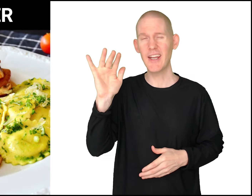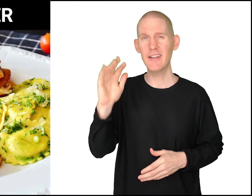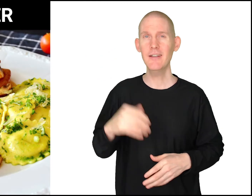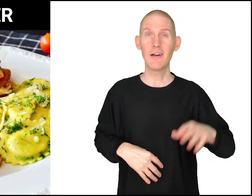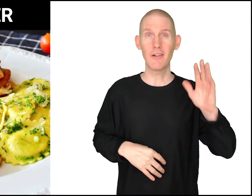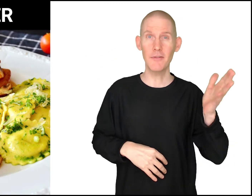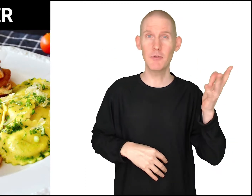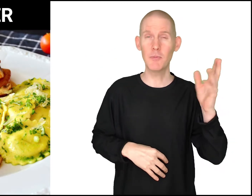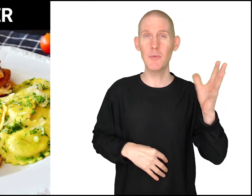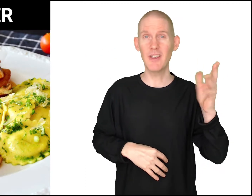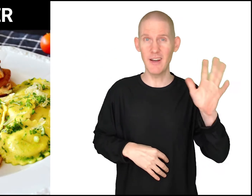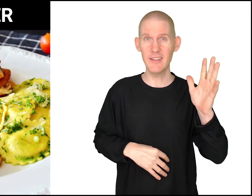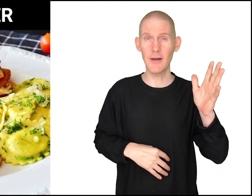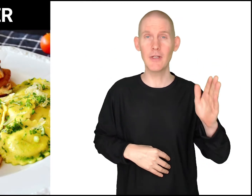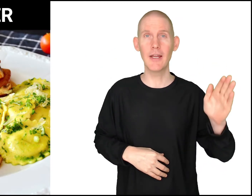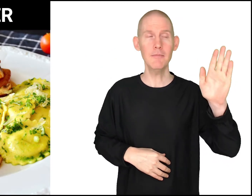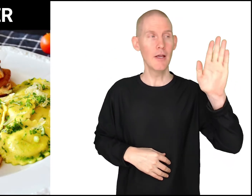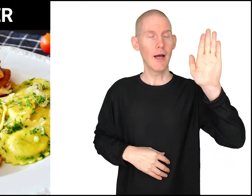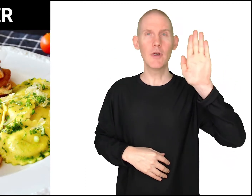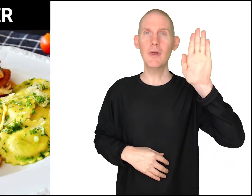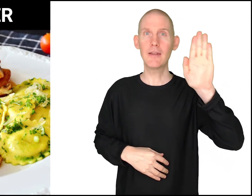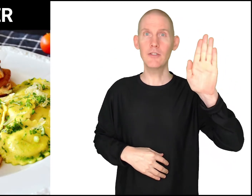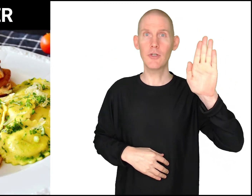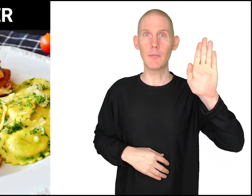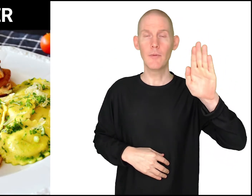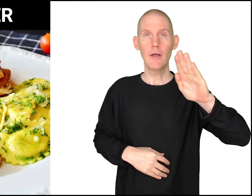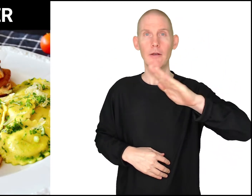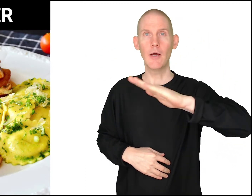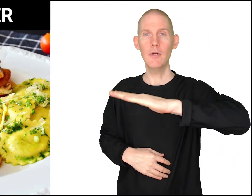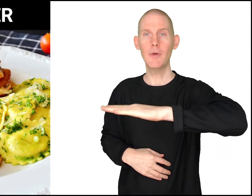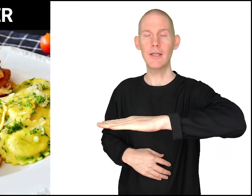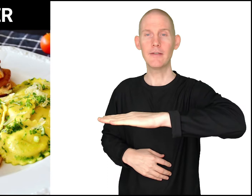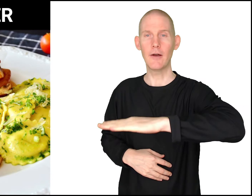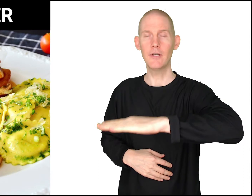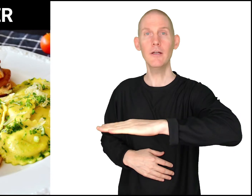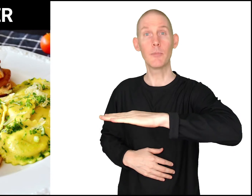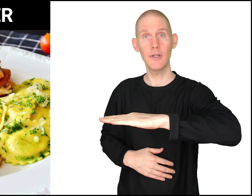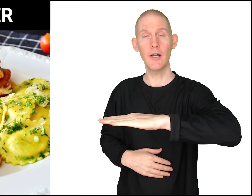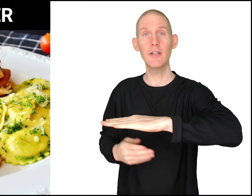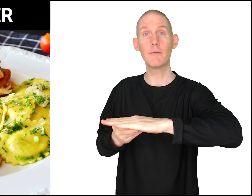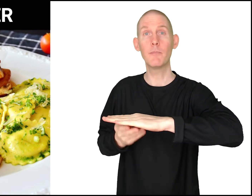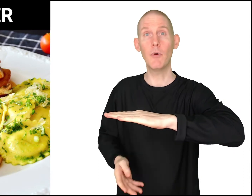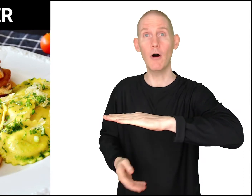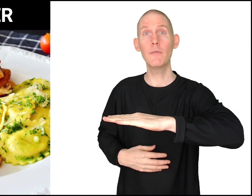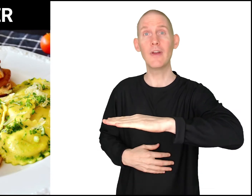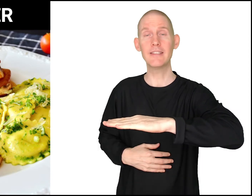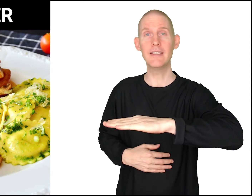right-handed. Lefty would be my non-dominant hand. I'm going to make this shape. Now I'm going to make it down here. Put it down here, palm facing